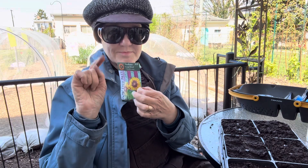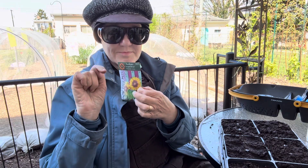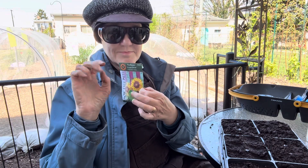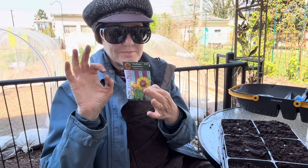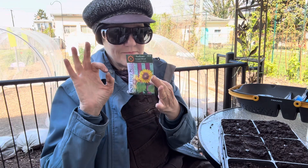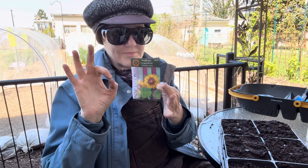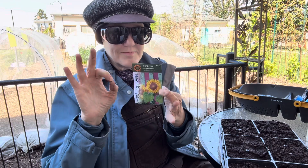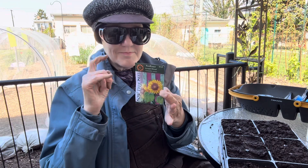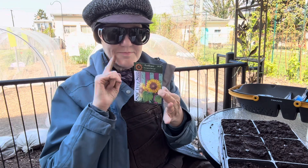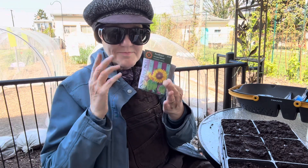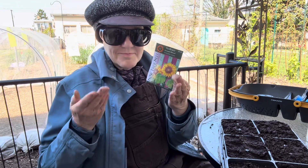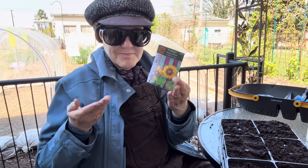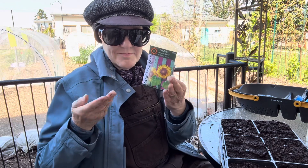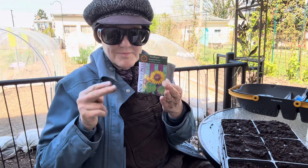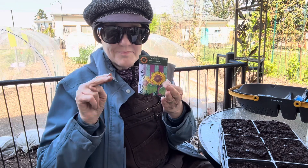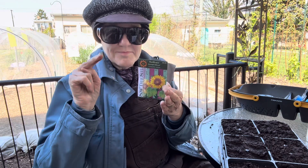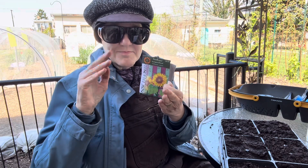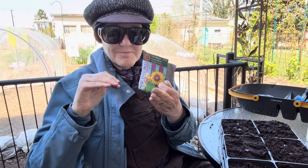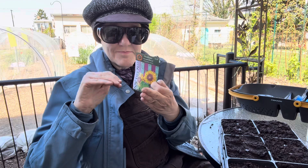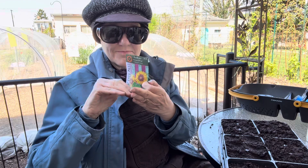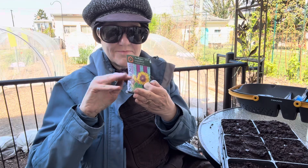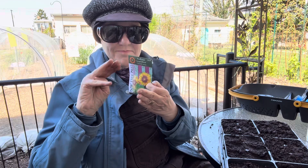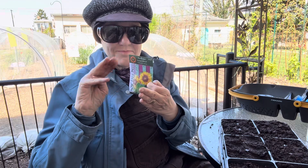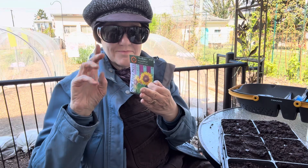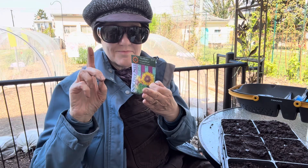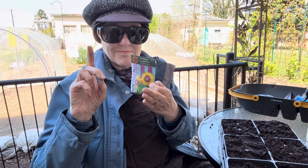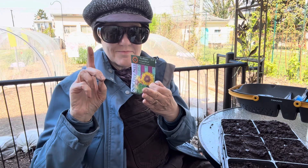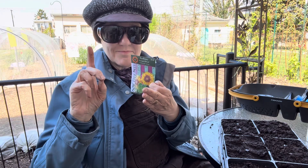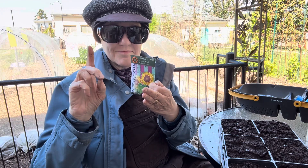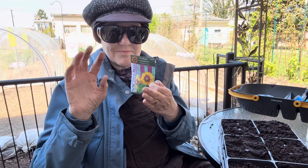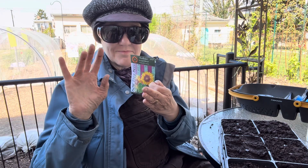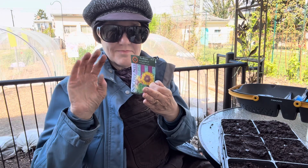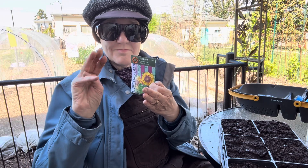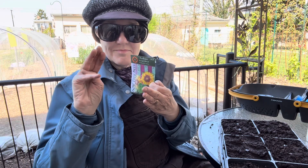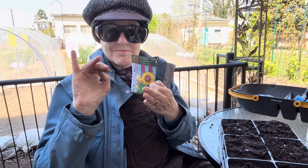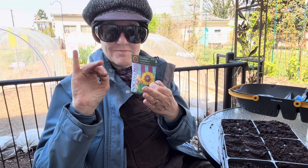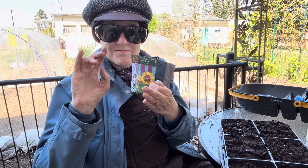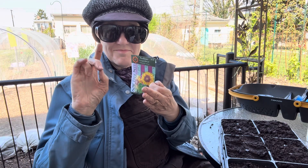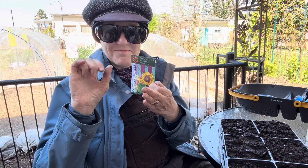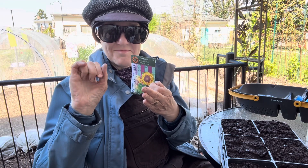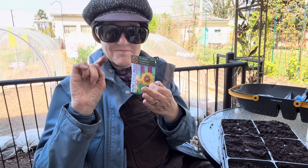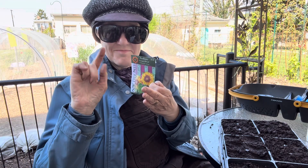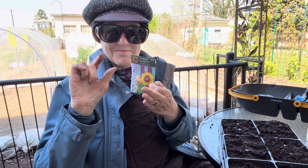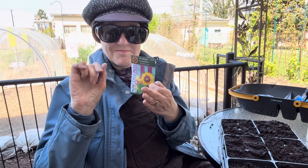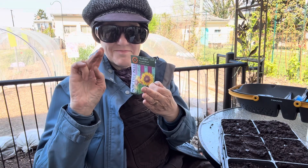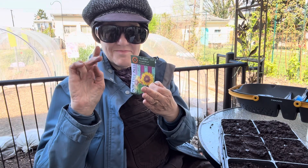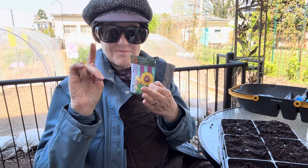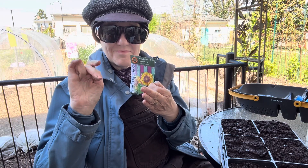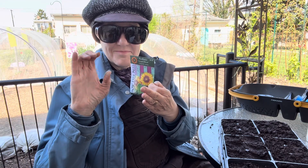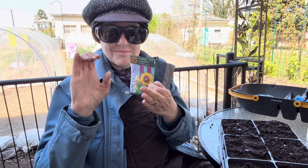They're grown on the East Coast, so they're perfect for North Central Maryland. They're perfect for the Mid-Atlantic.